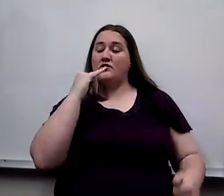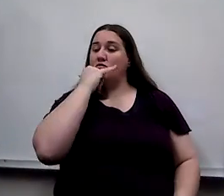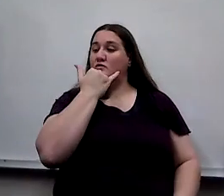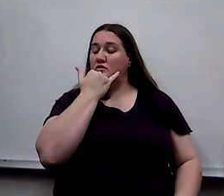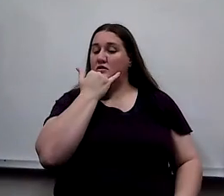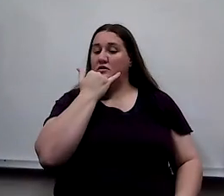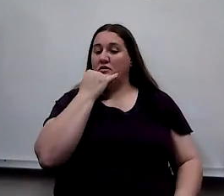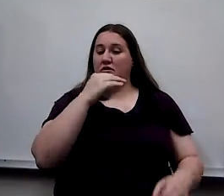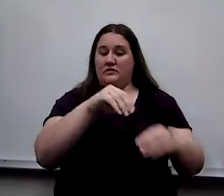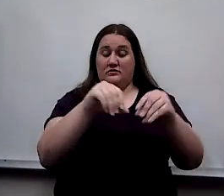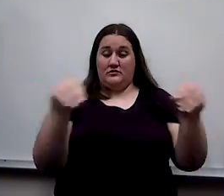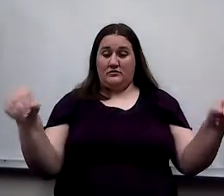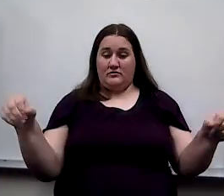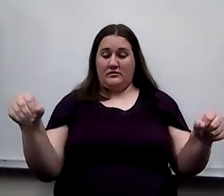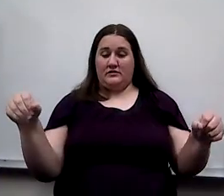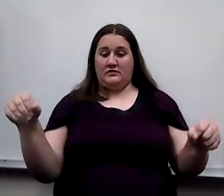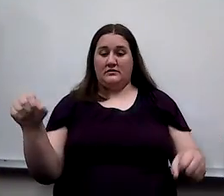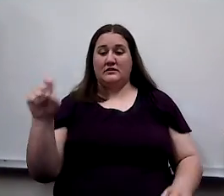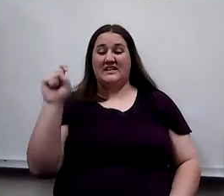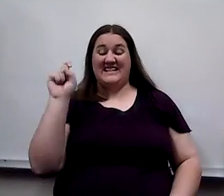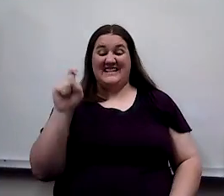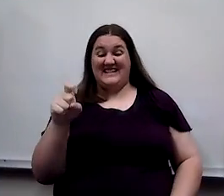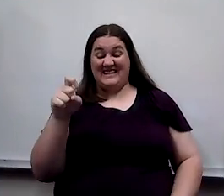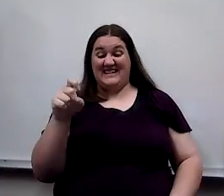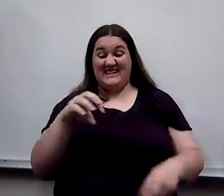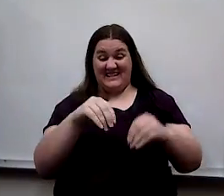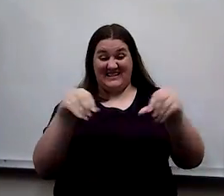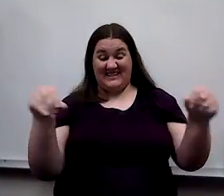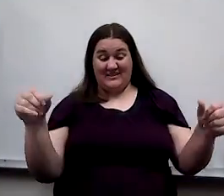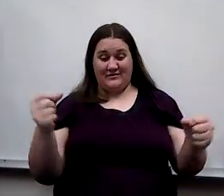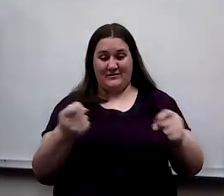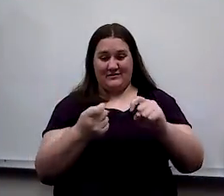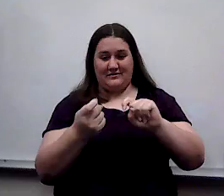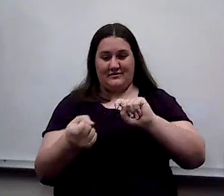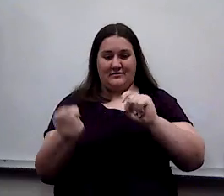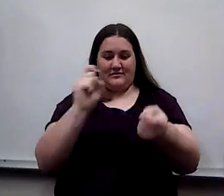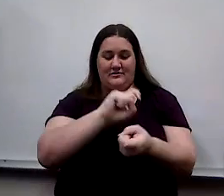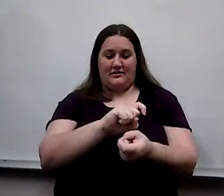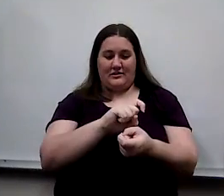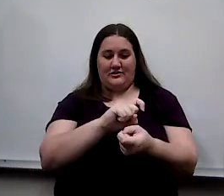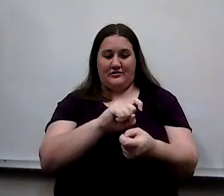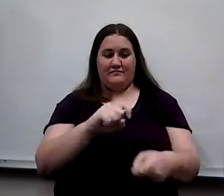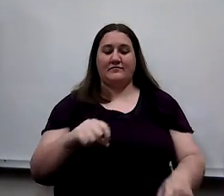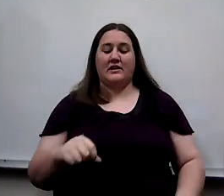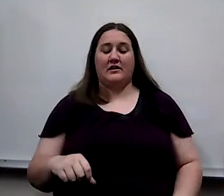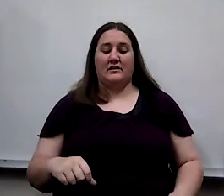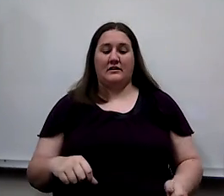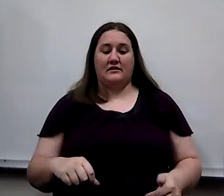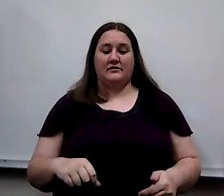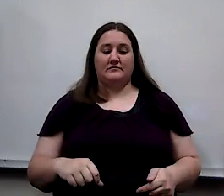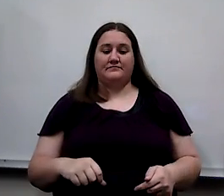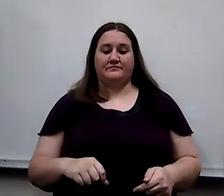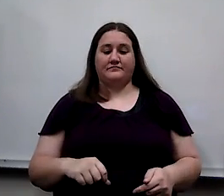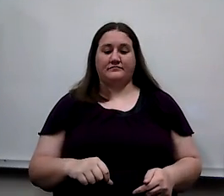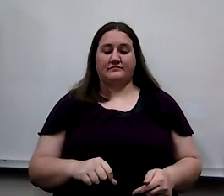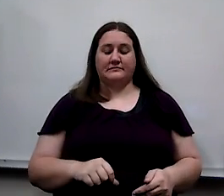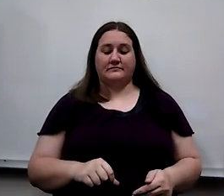depth of 12 inches in the area you plan to place the rose bushes, and then refilling the area with a more suitable